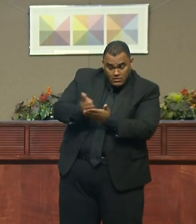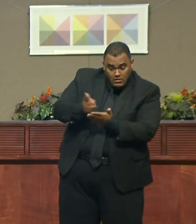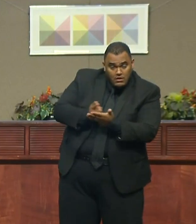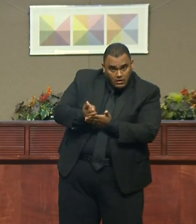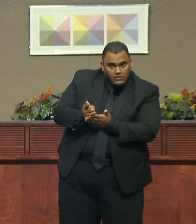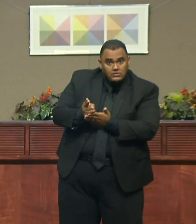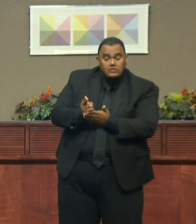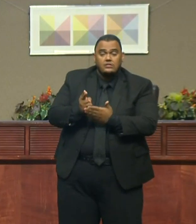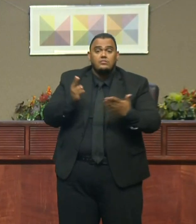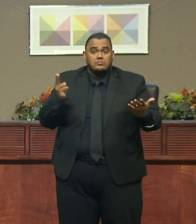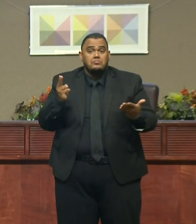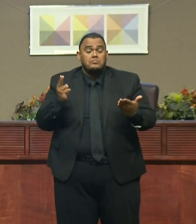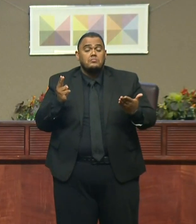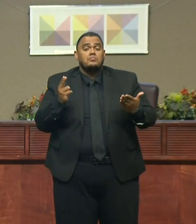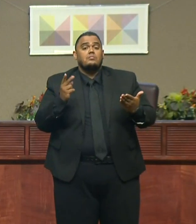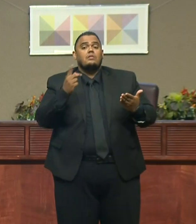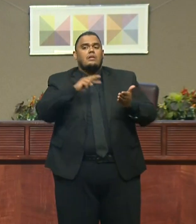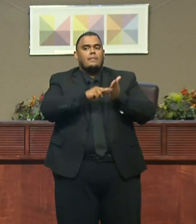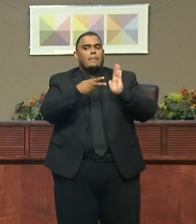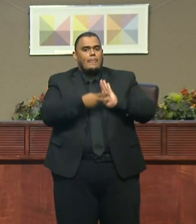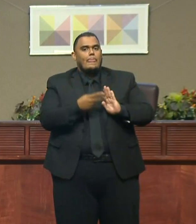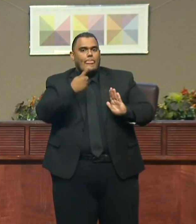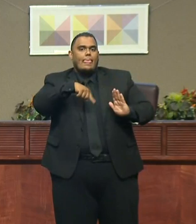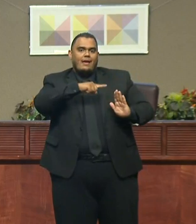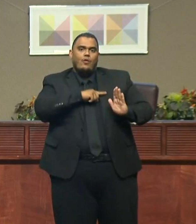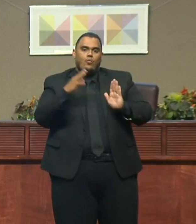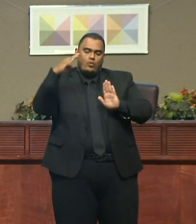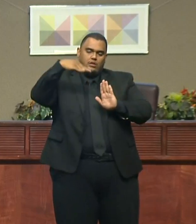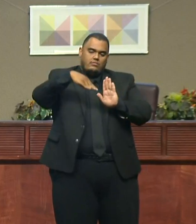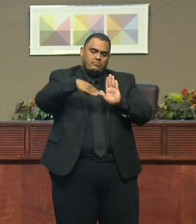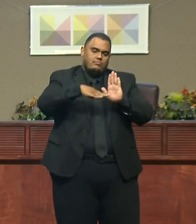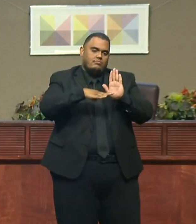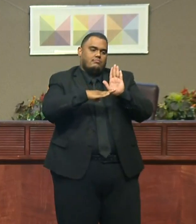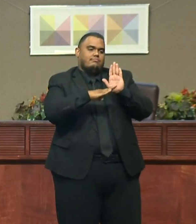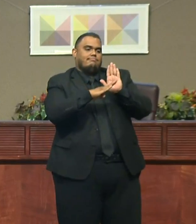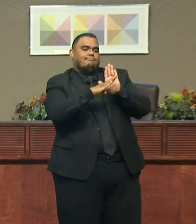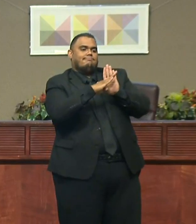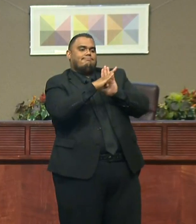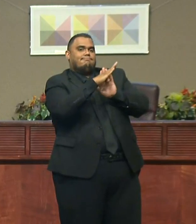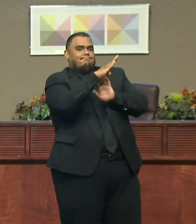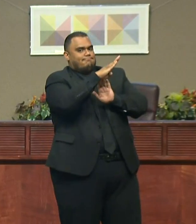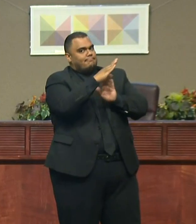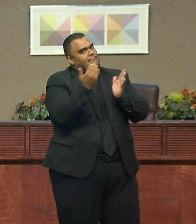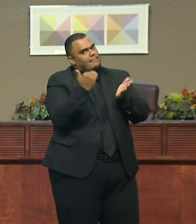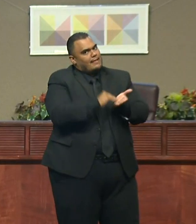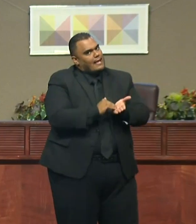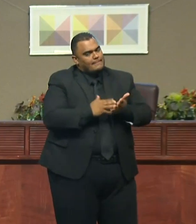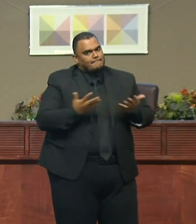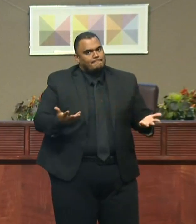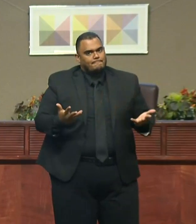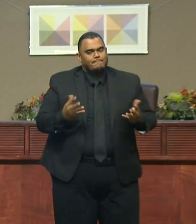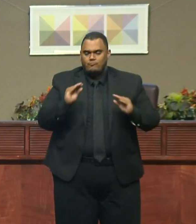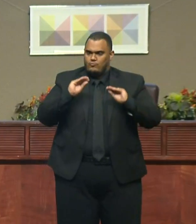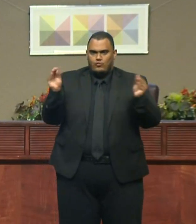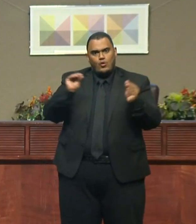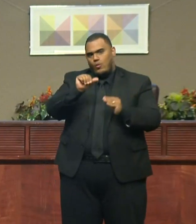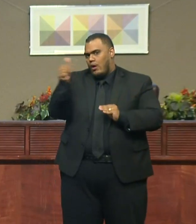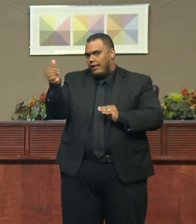are on our way up. There is no other way to describe it. Next data,